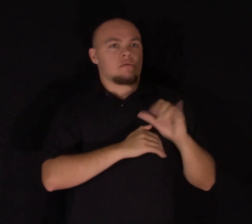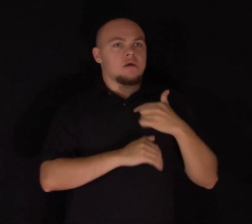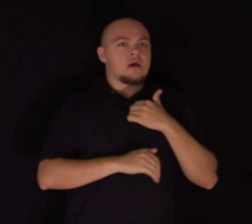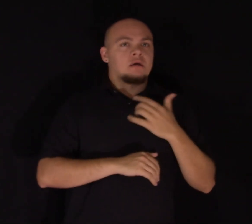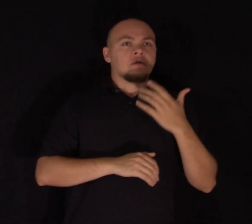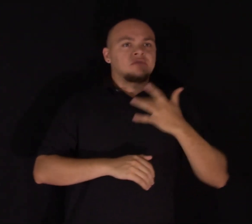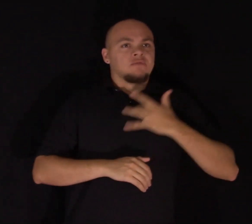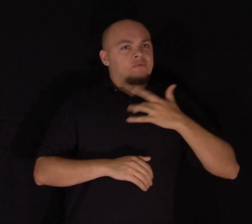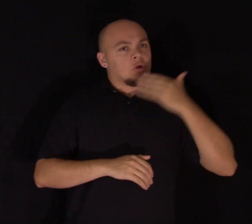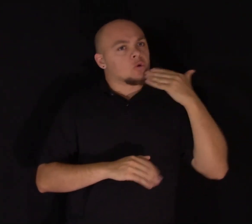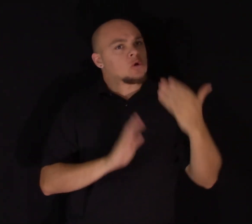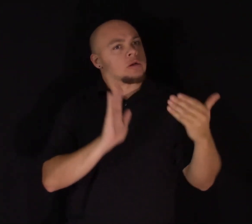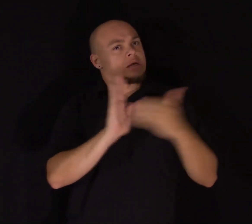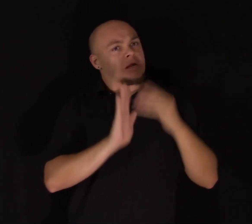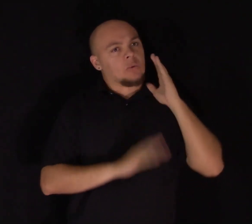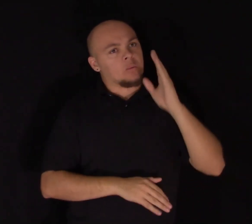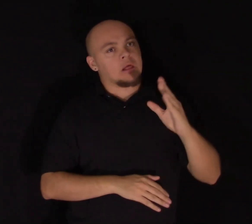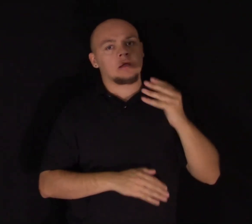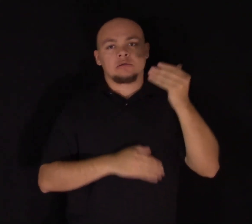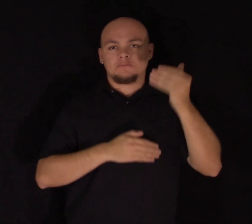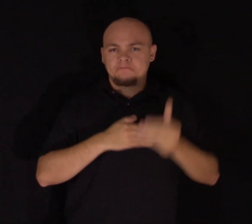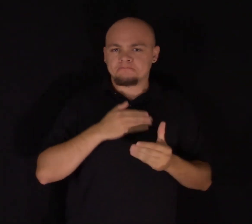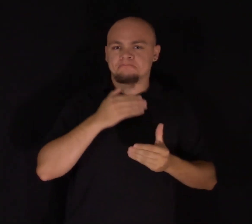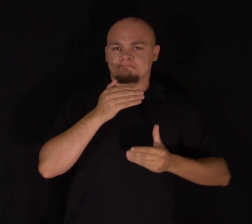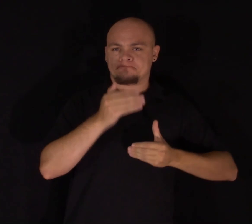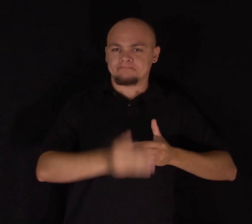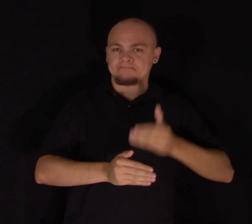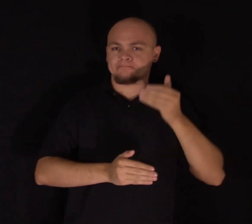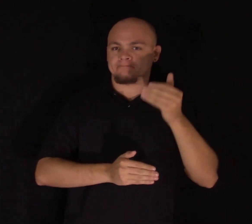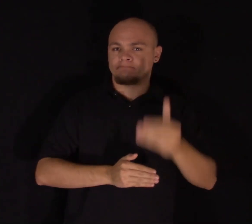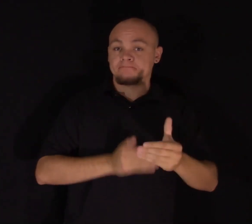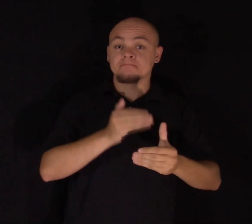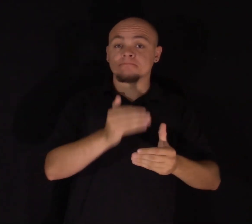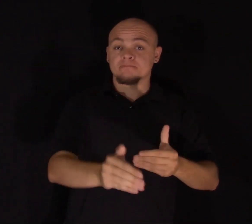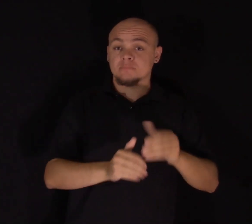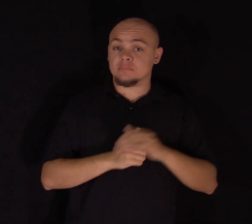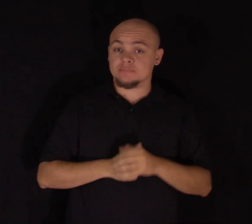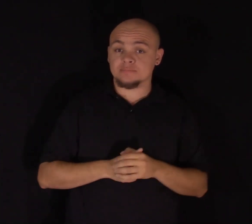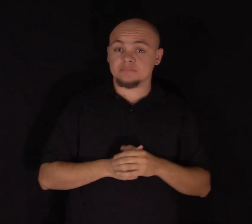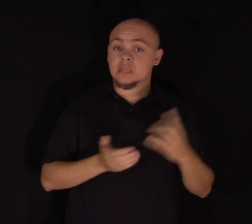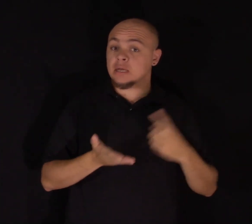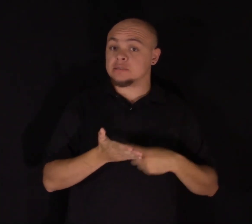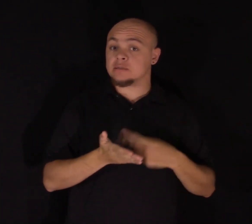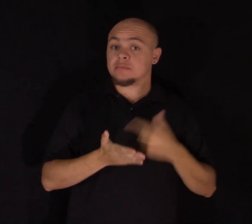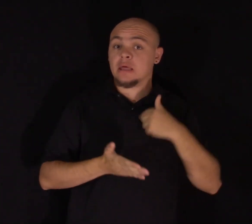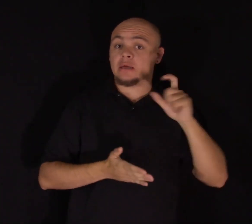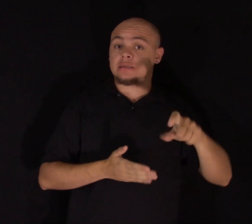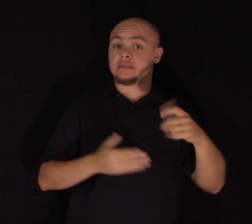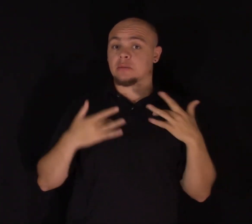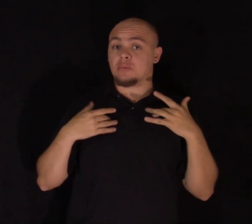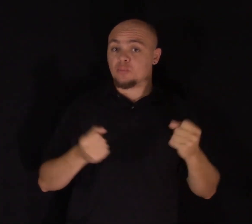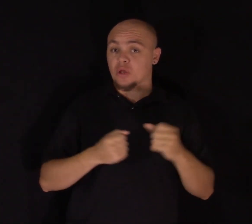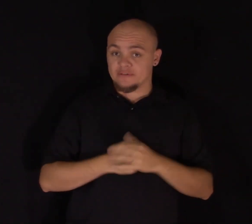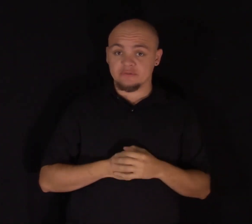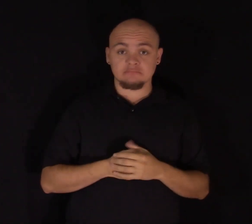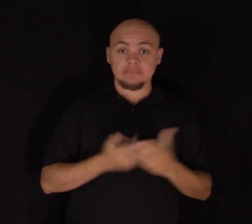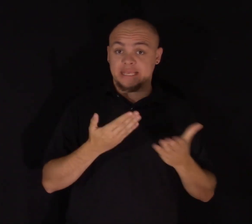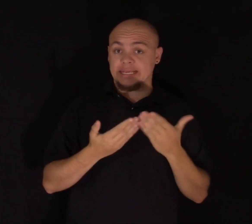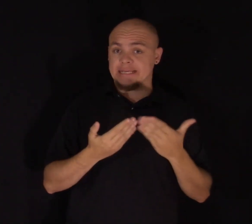good again helped me to keep moving forward. And sometimes I had to be brave, and it wasn't always